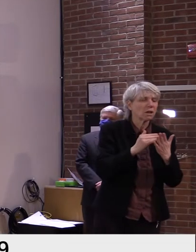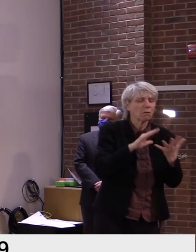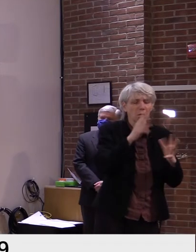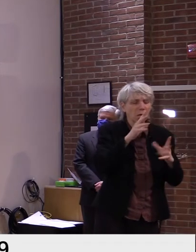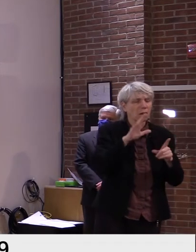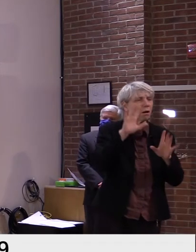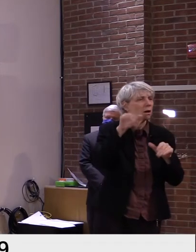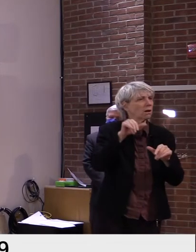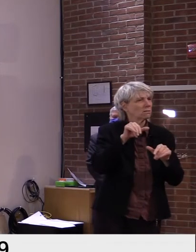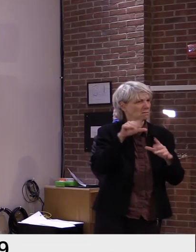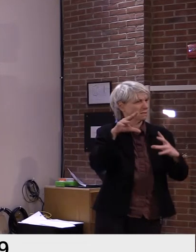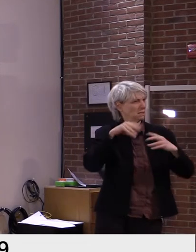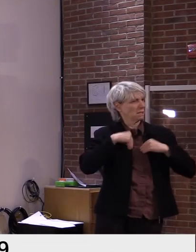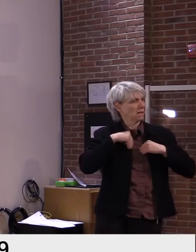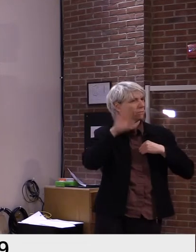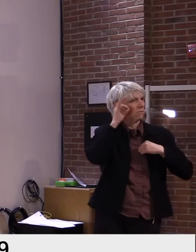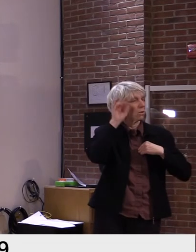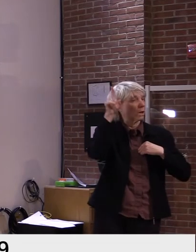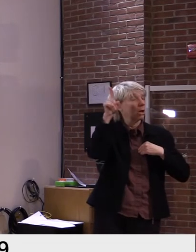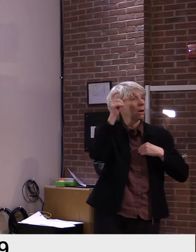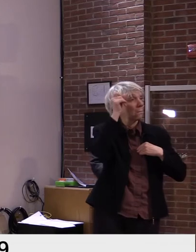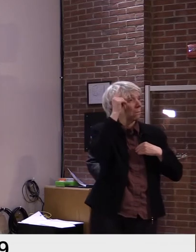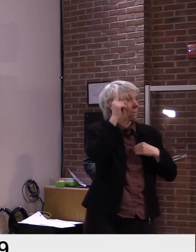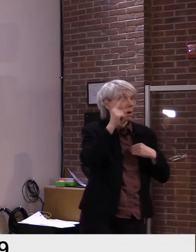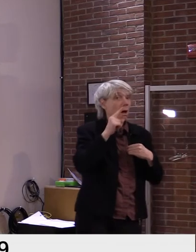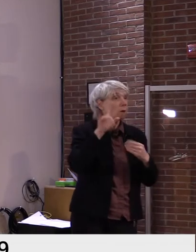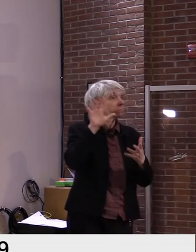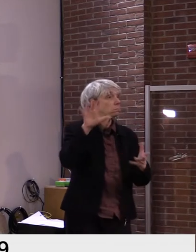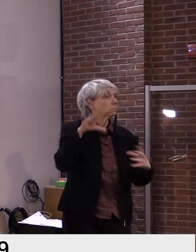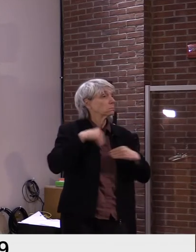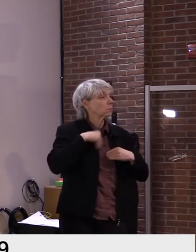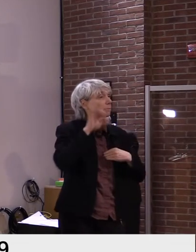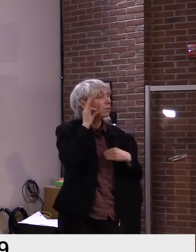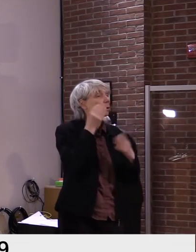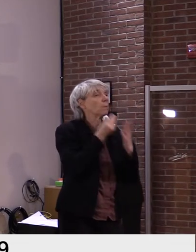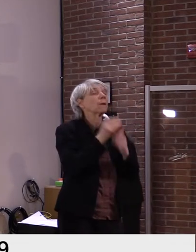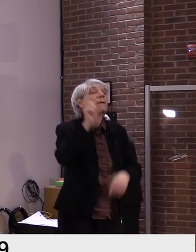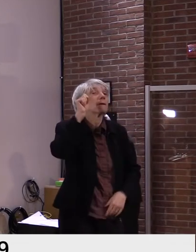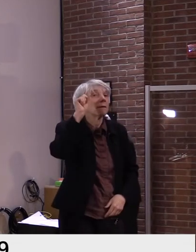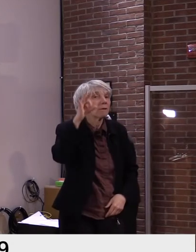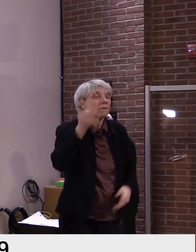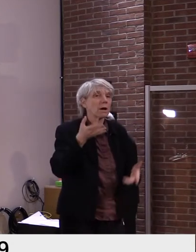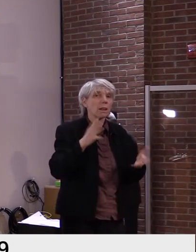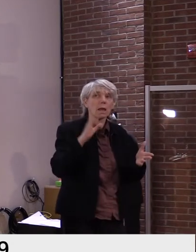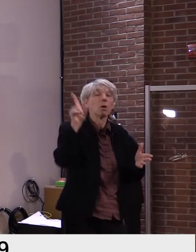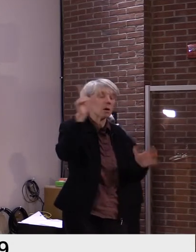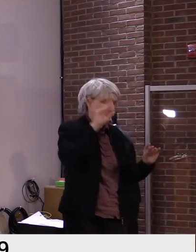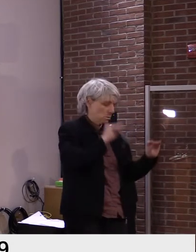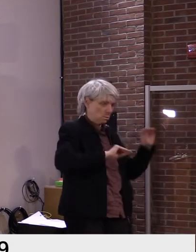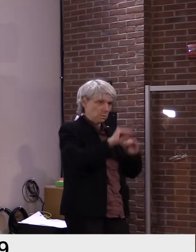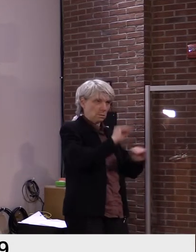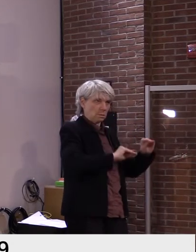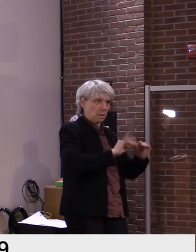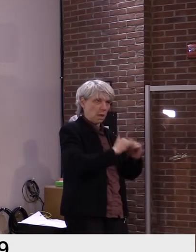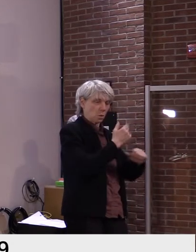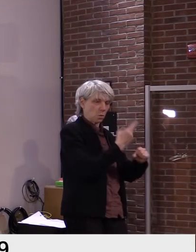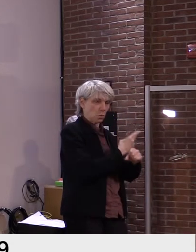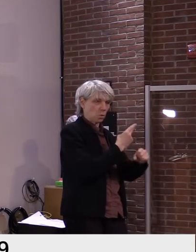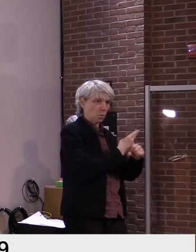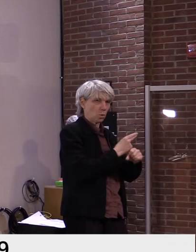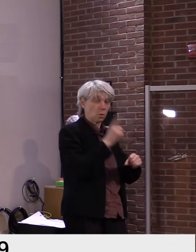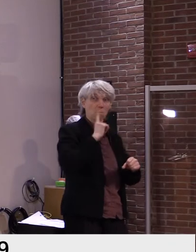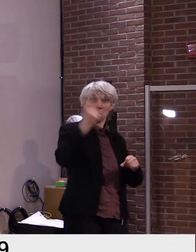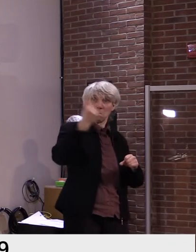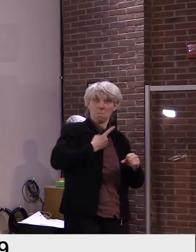that. As long as there's flexibility within the appropriation, we certainly could use it. I